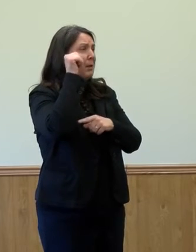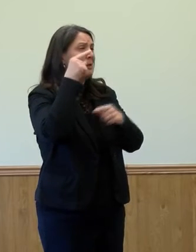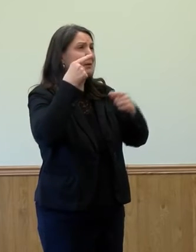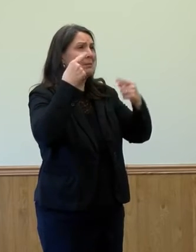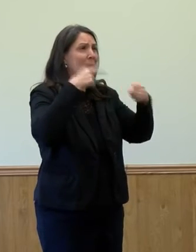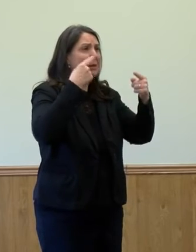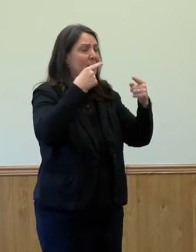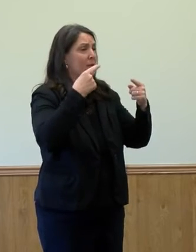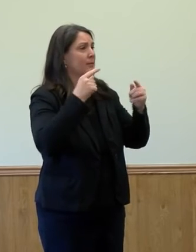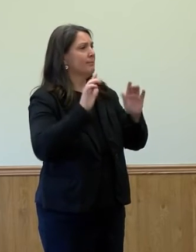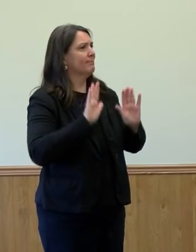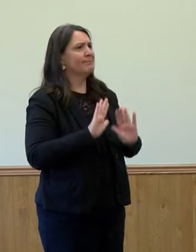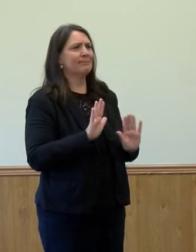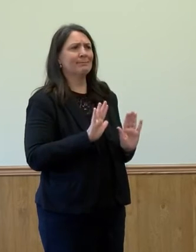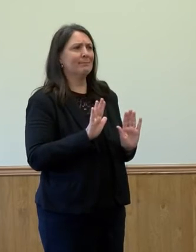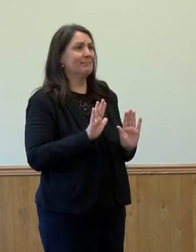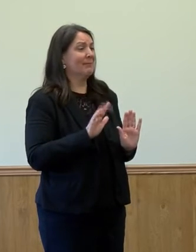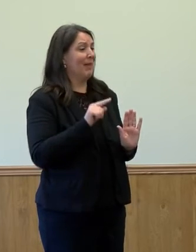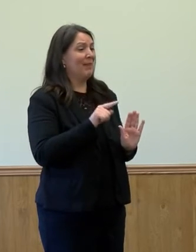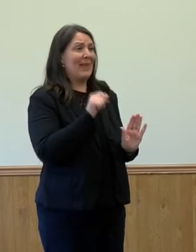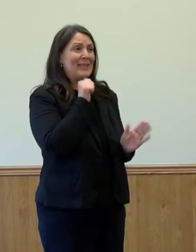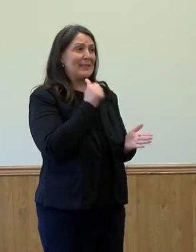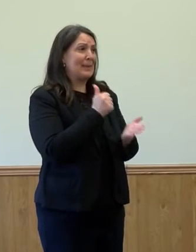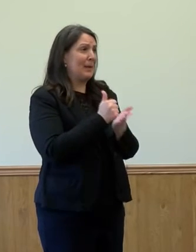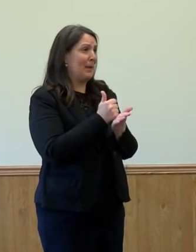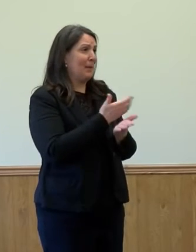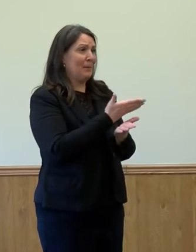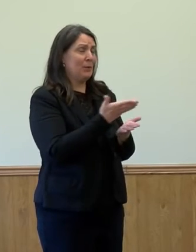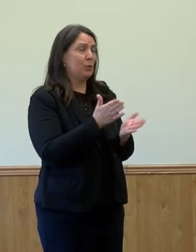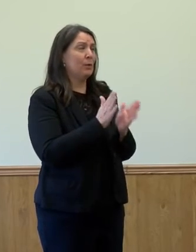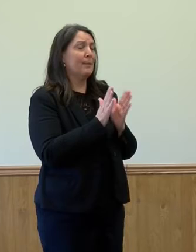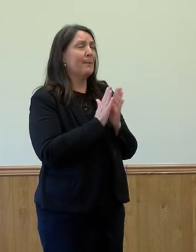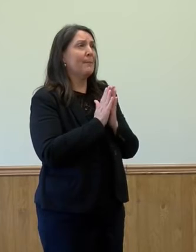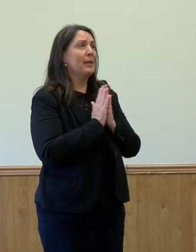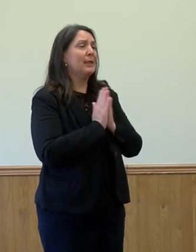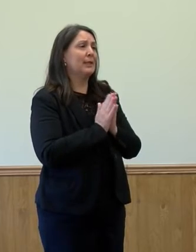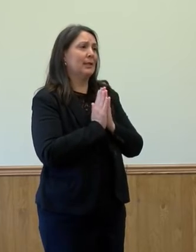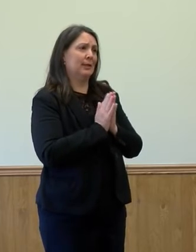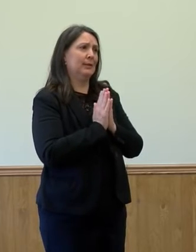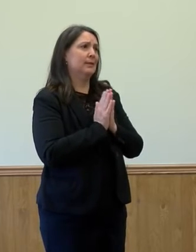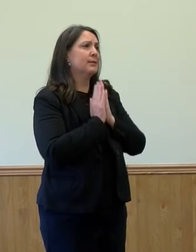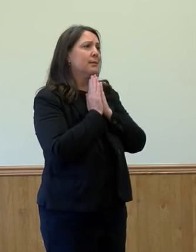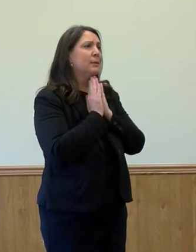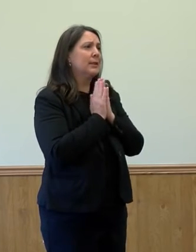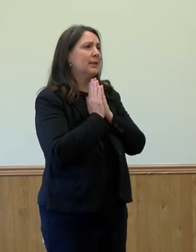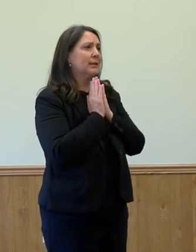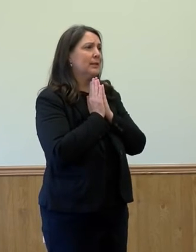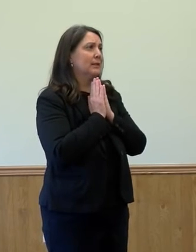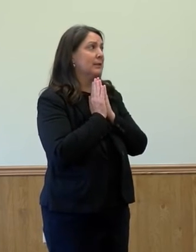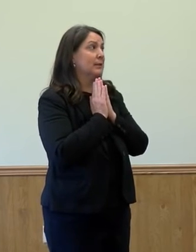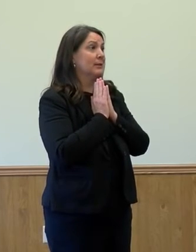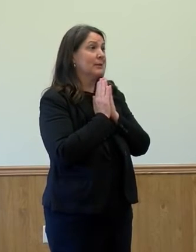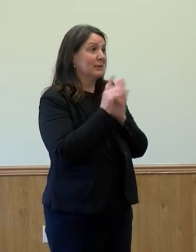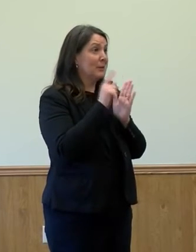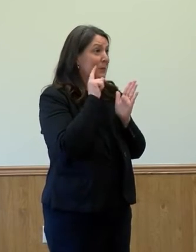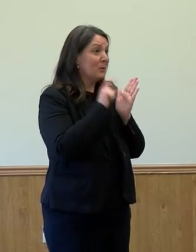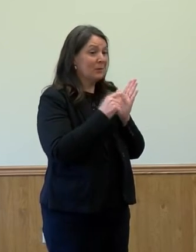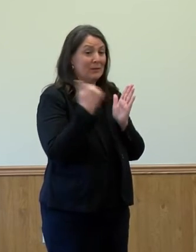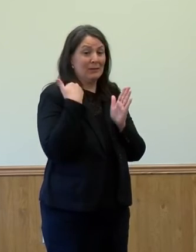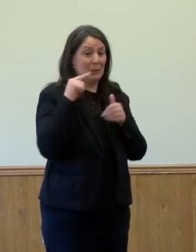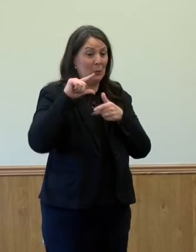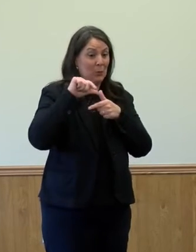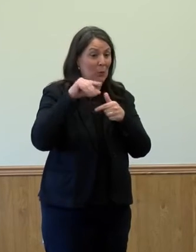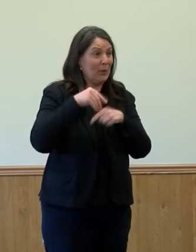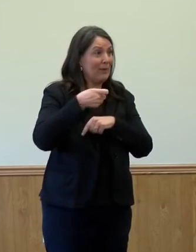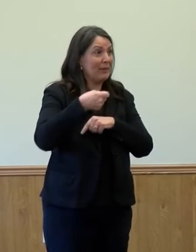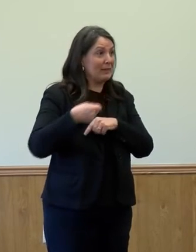argumentative behavior. It just goes nowhere. Please. I think the tornadoes in the South really